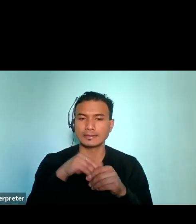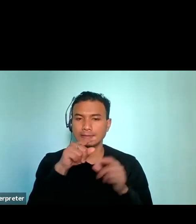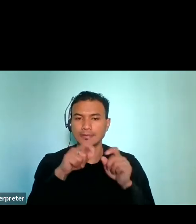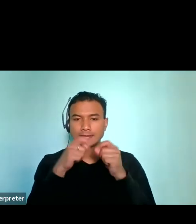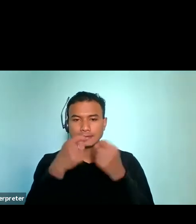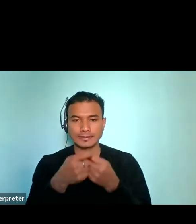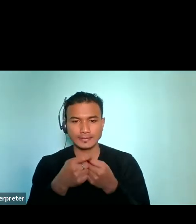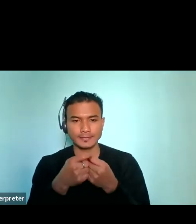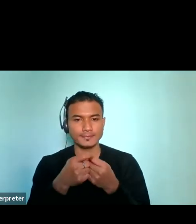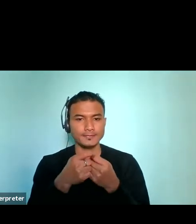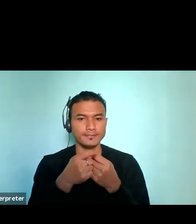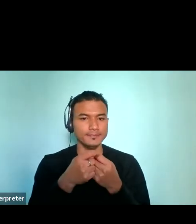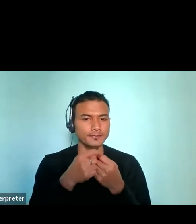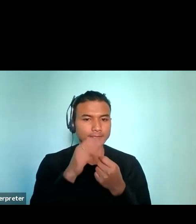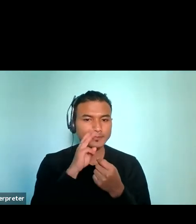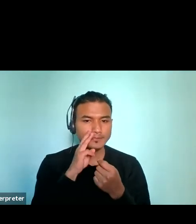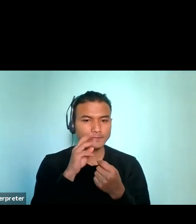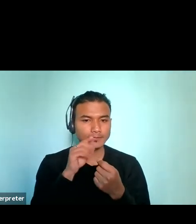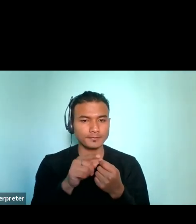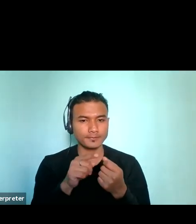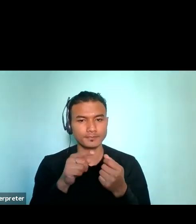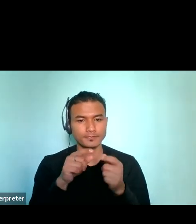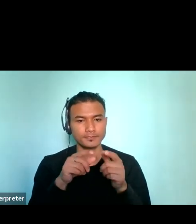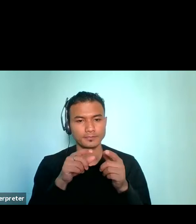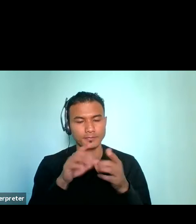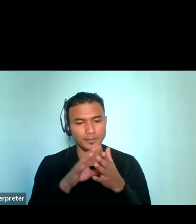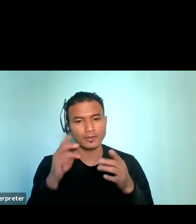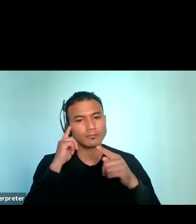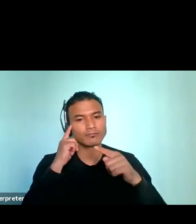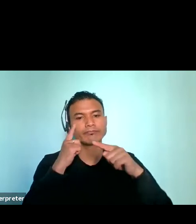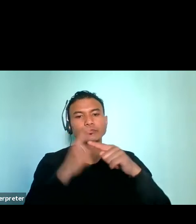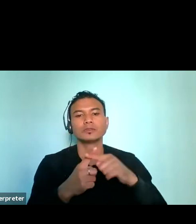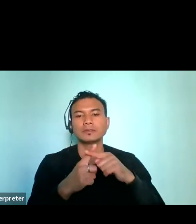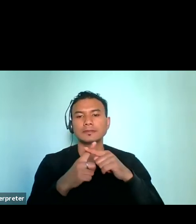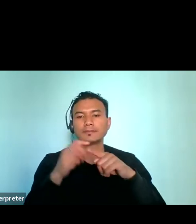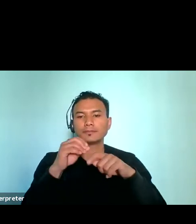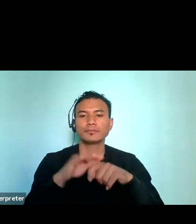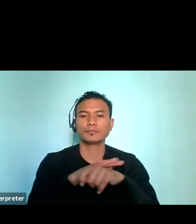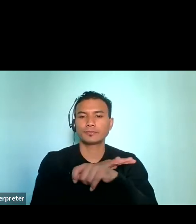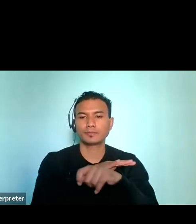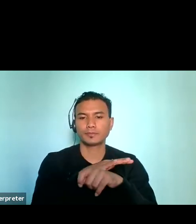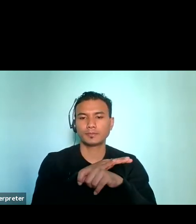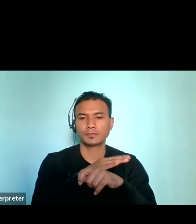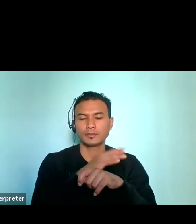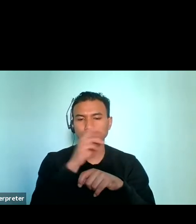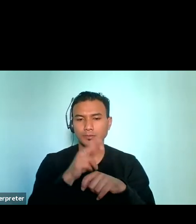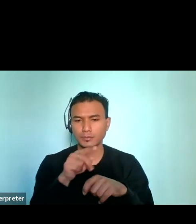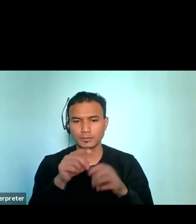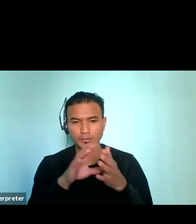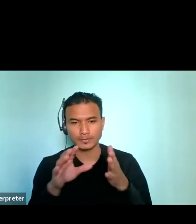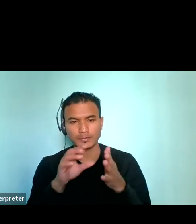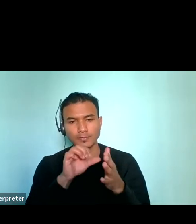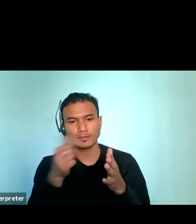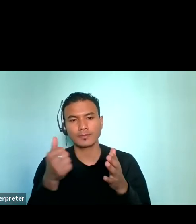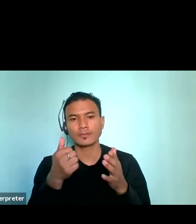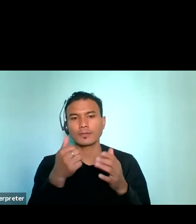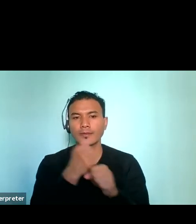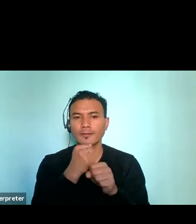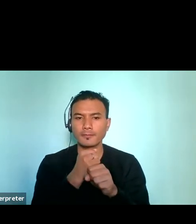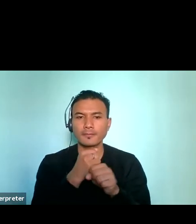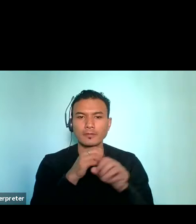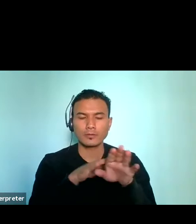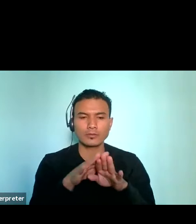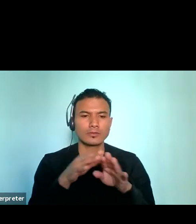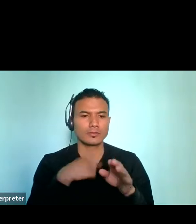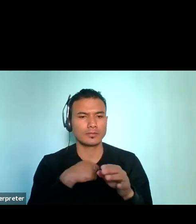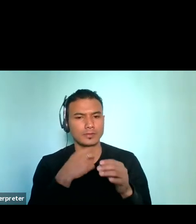sector to have a positive impact. And also we have learned about the non-violent actions that we can